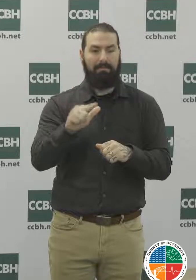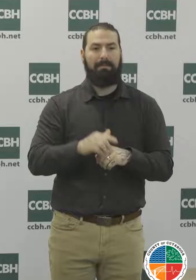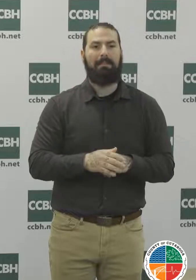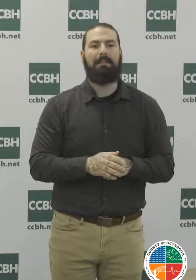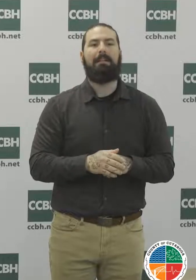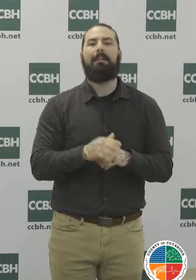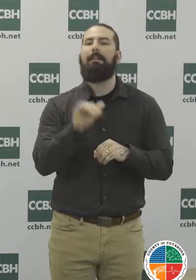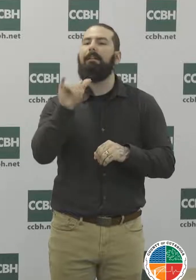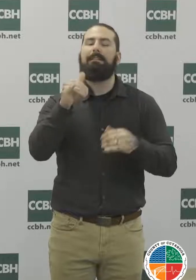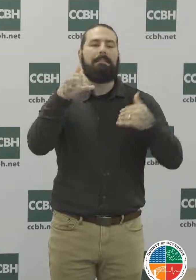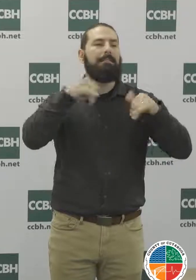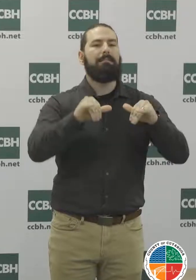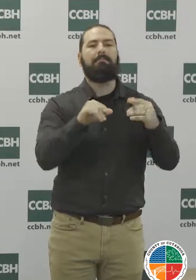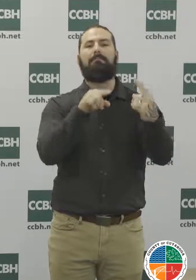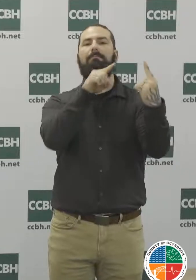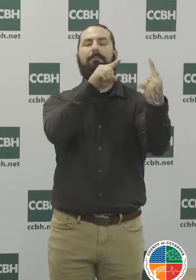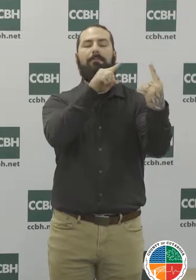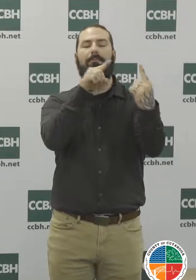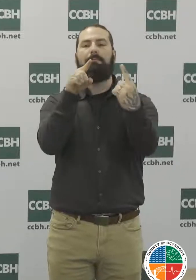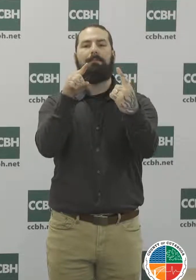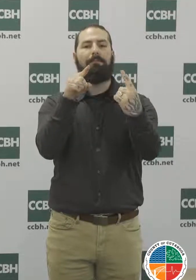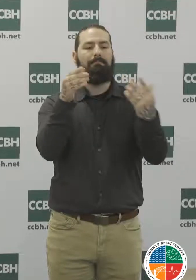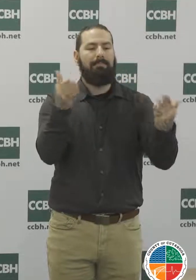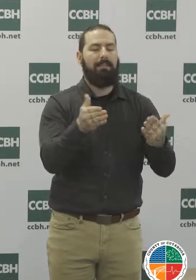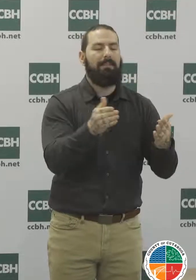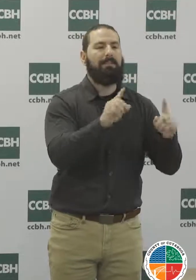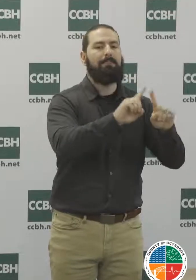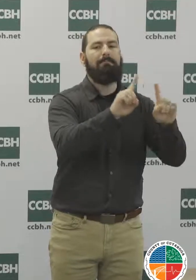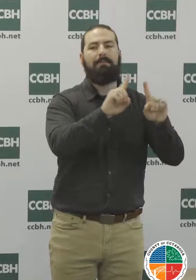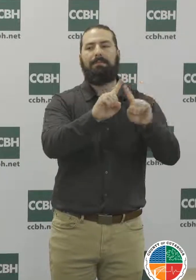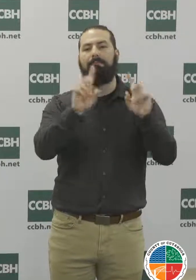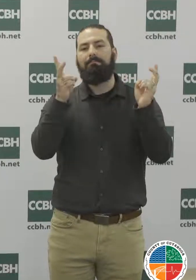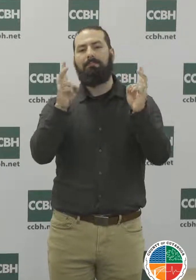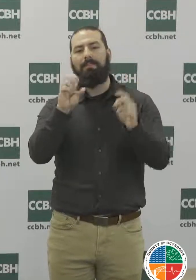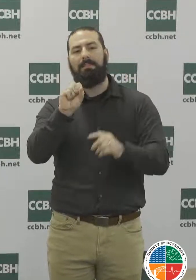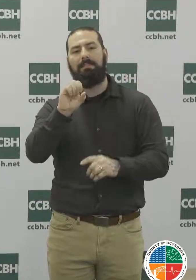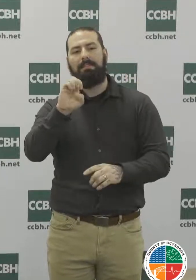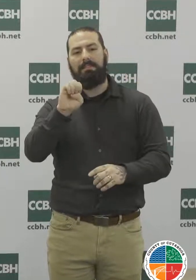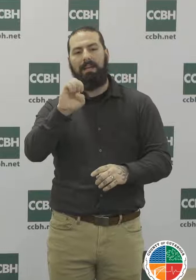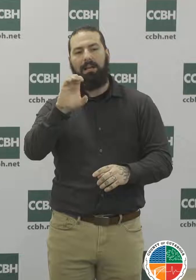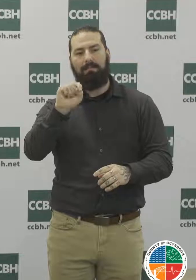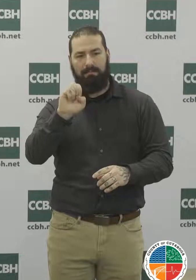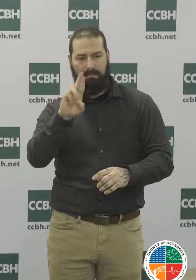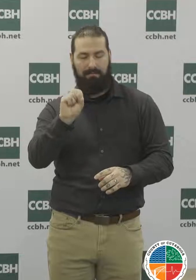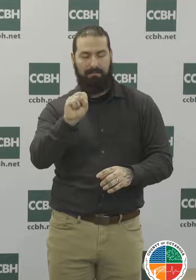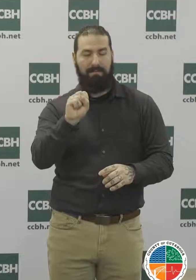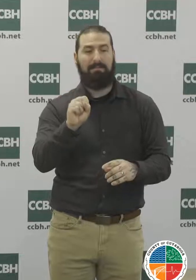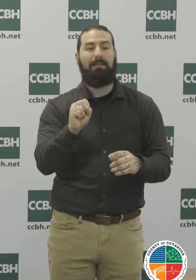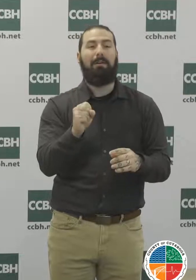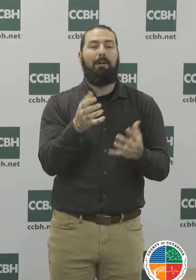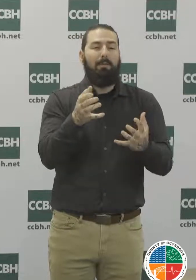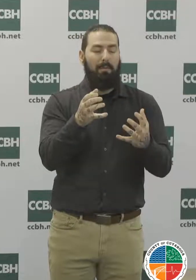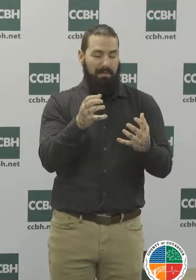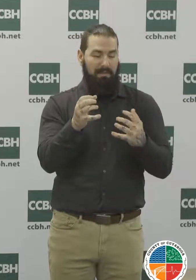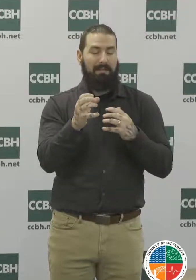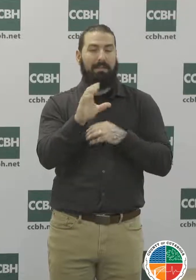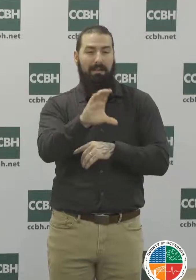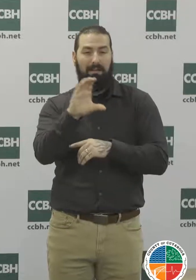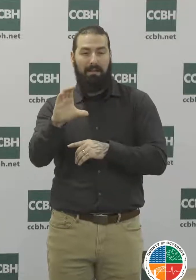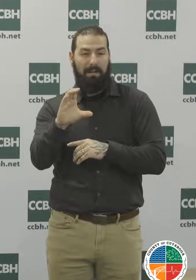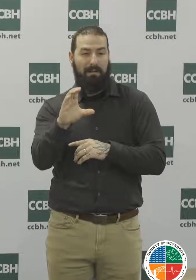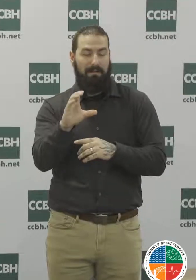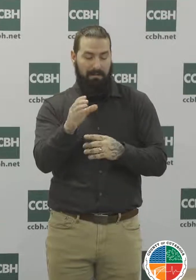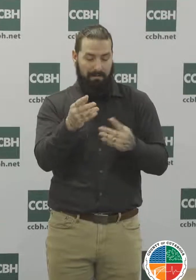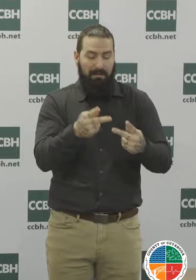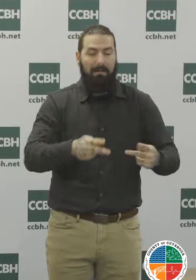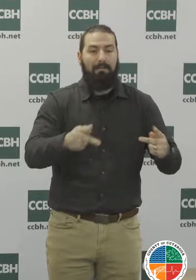across many sectors who share the vision of making Cuyahoga County a place where everyone has an